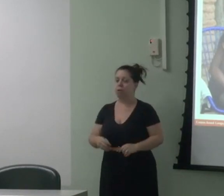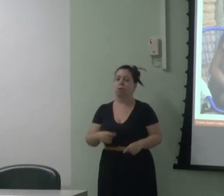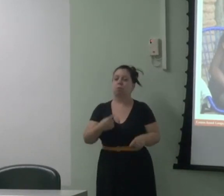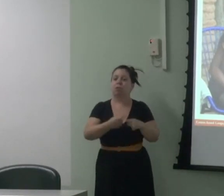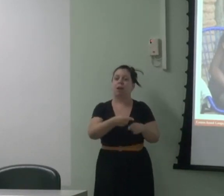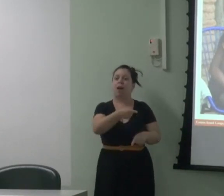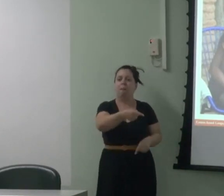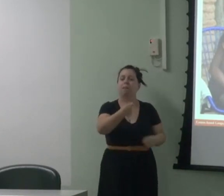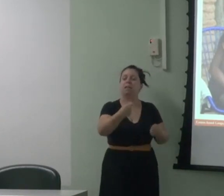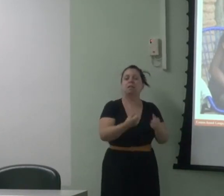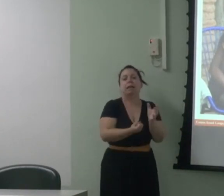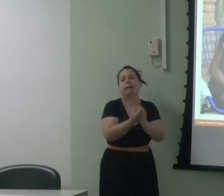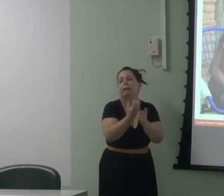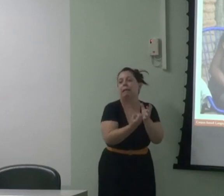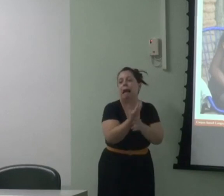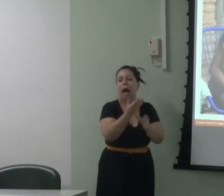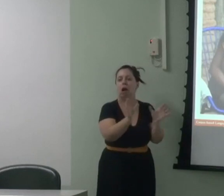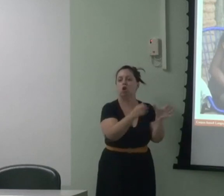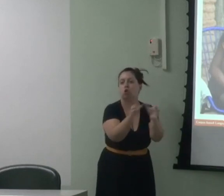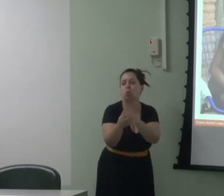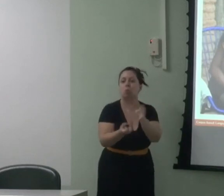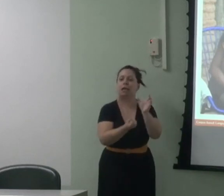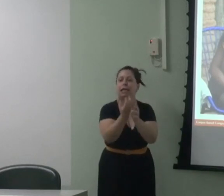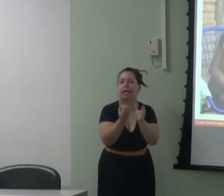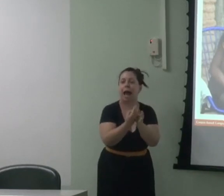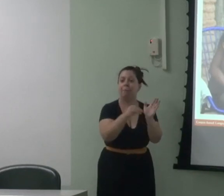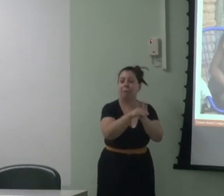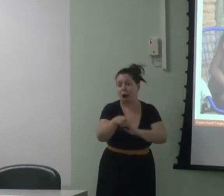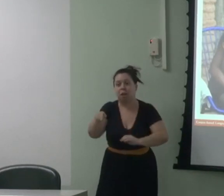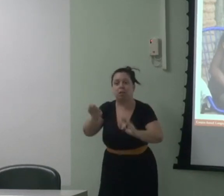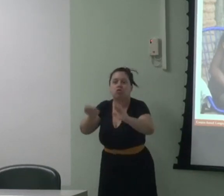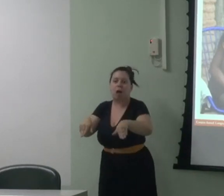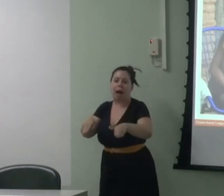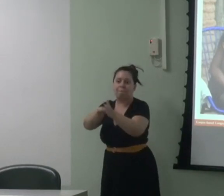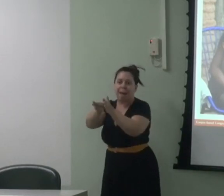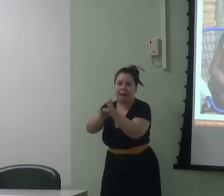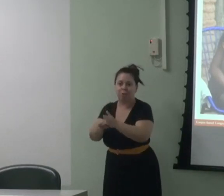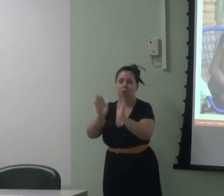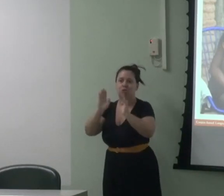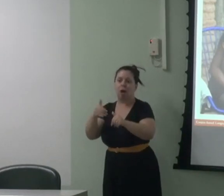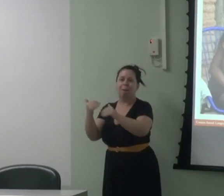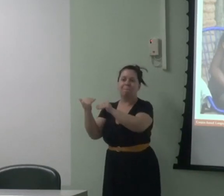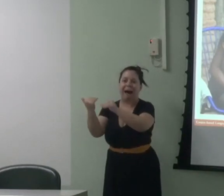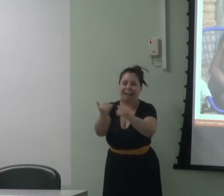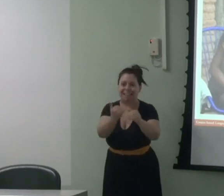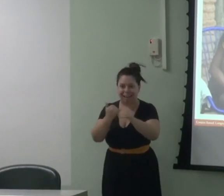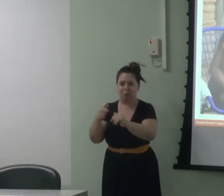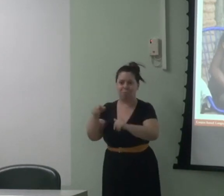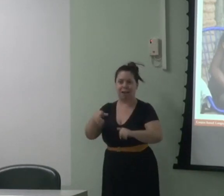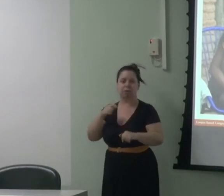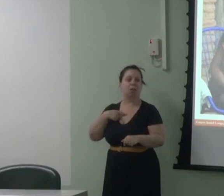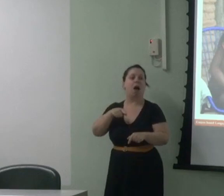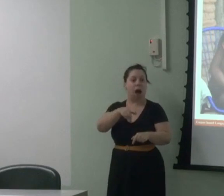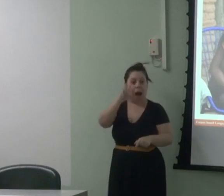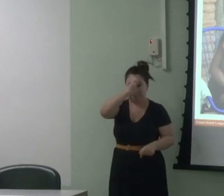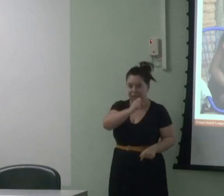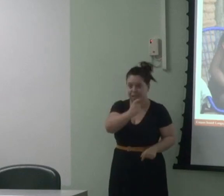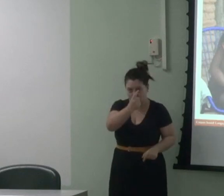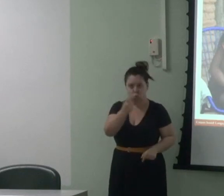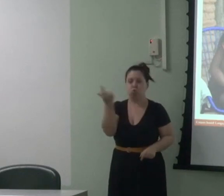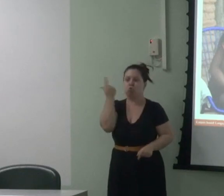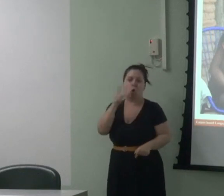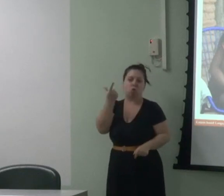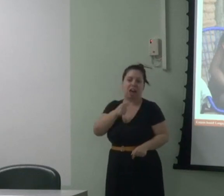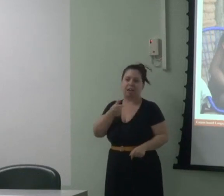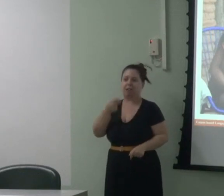how it applies to their language, but there are tools in place and there are various validation